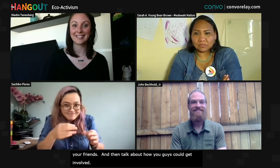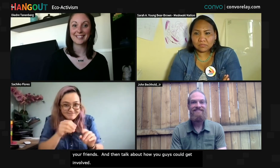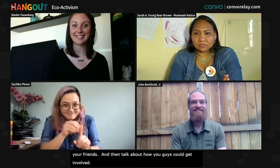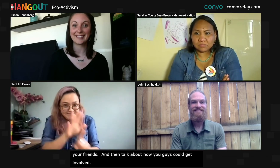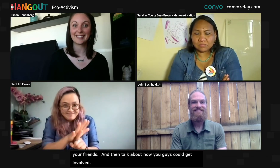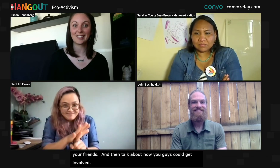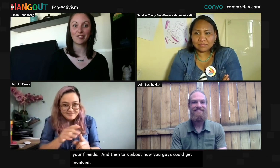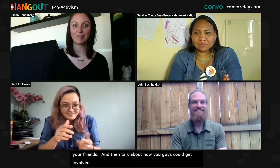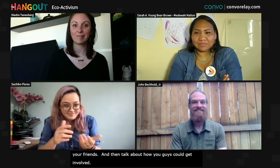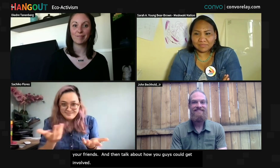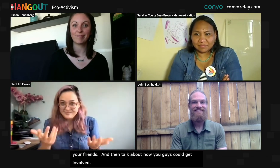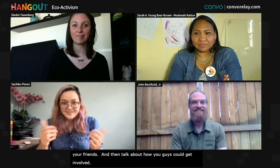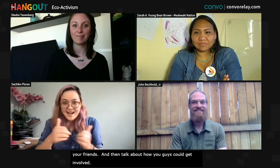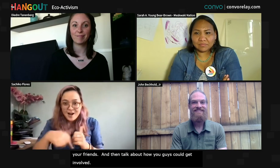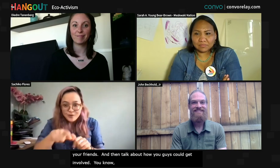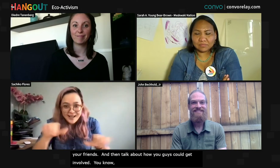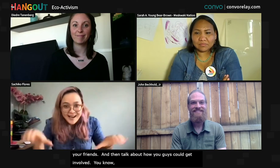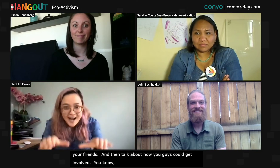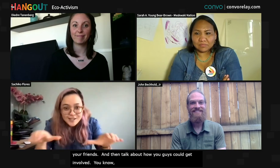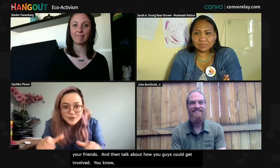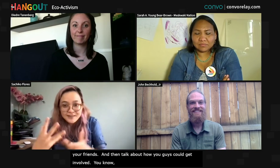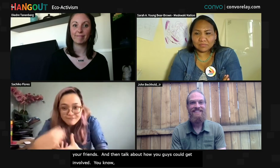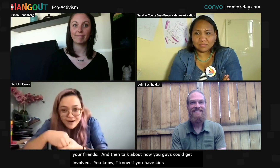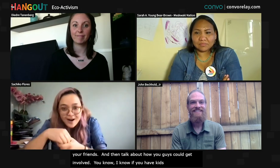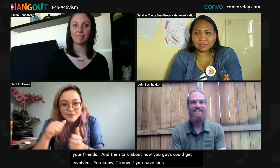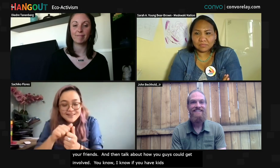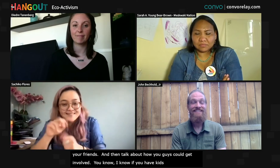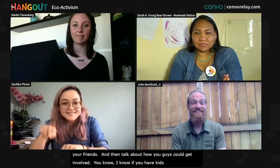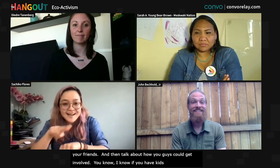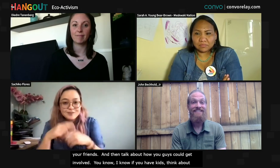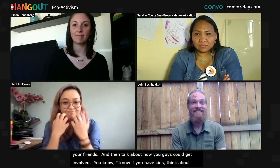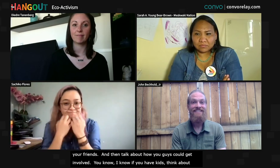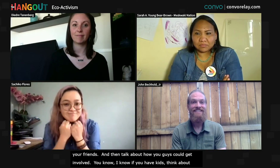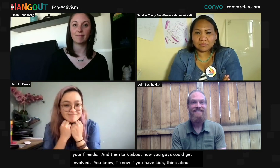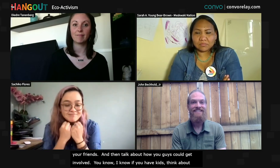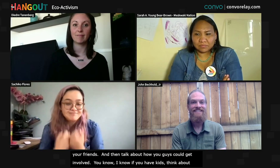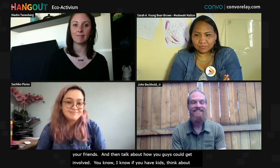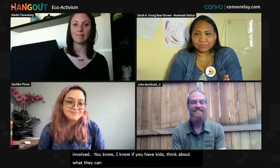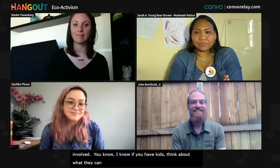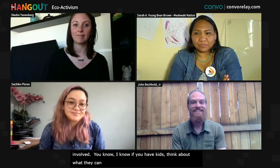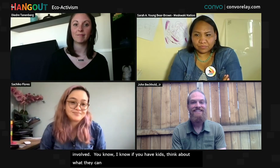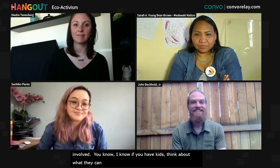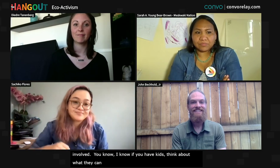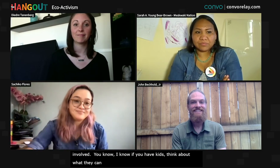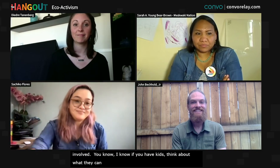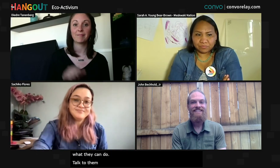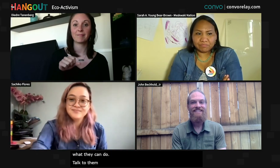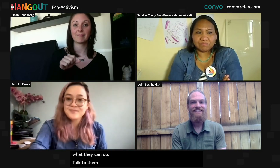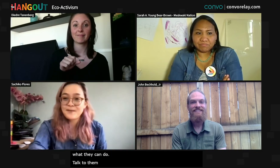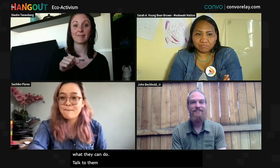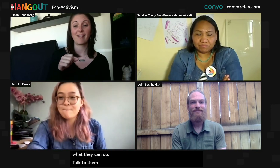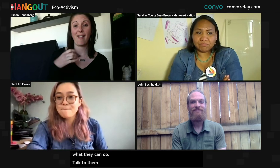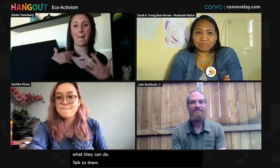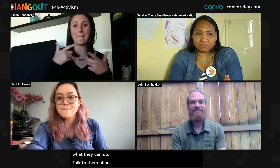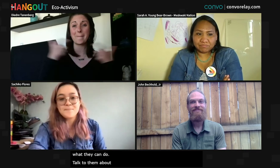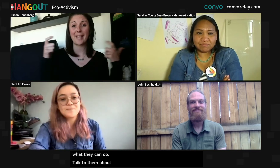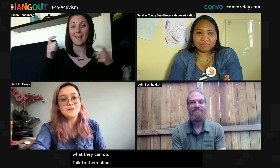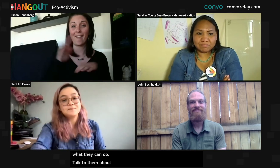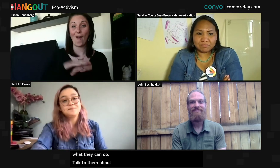I know if you have kids, think about what they can do, talk to them about it openly and about how to, preserve our precious